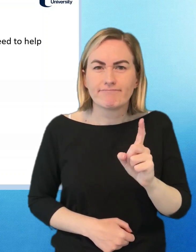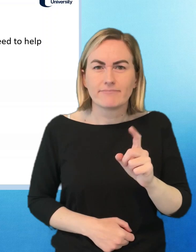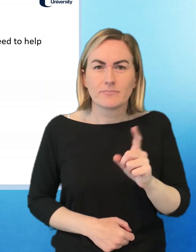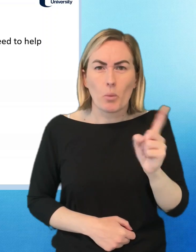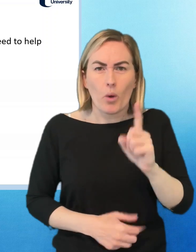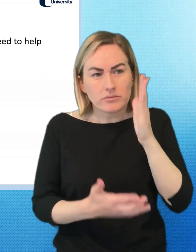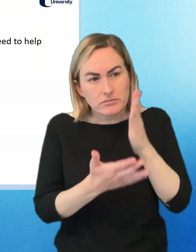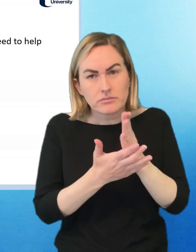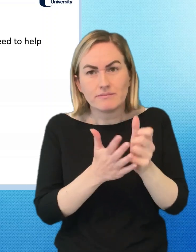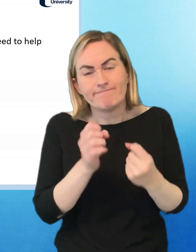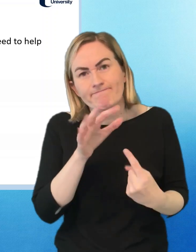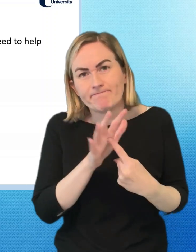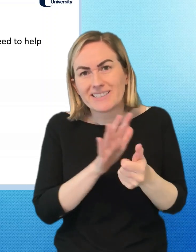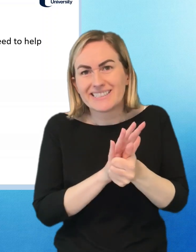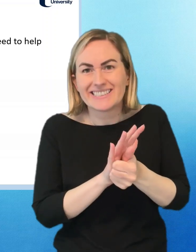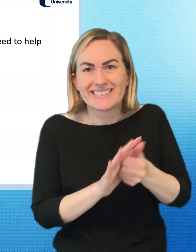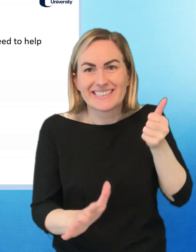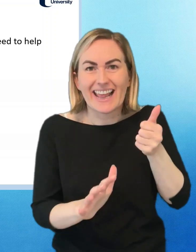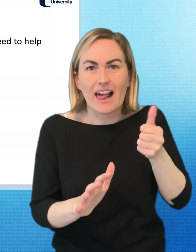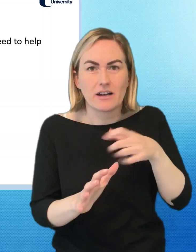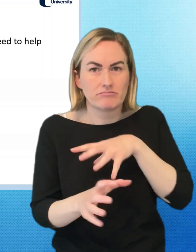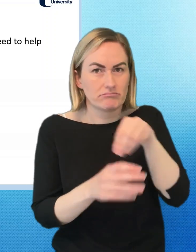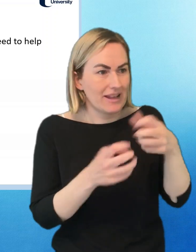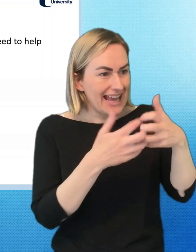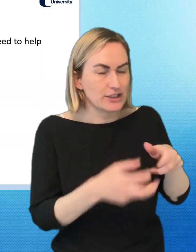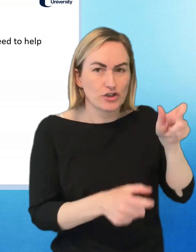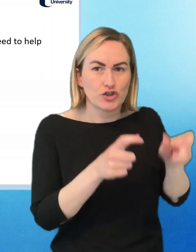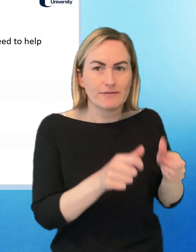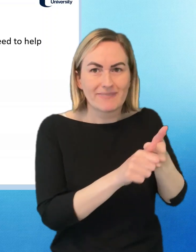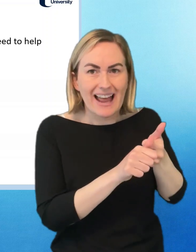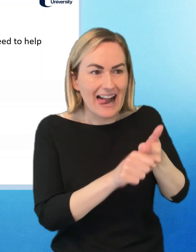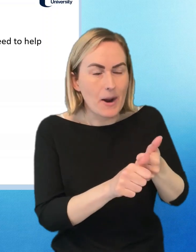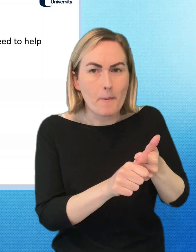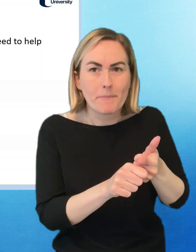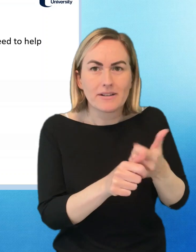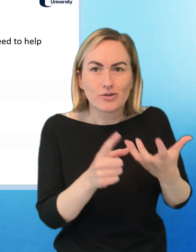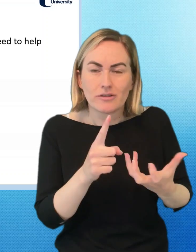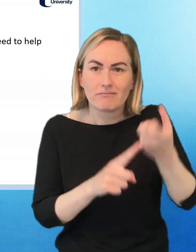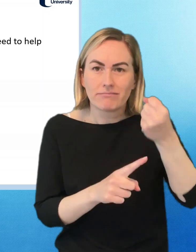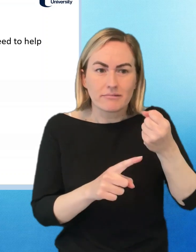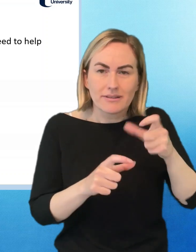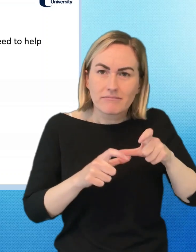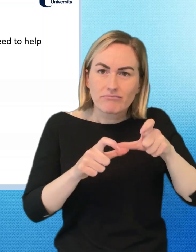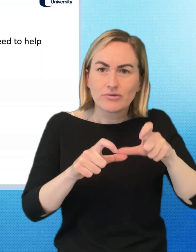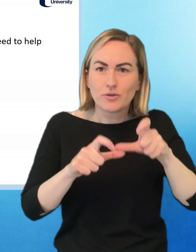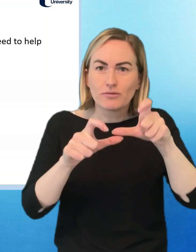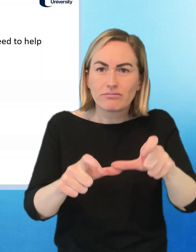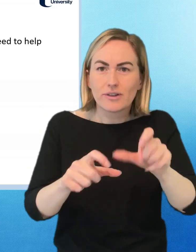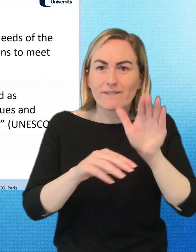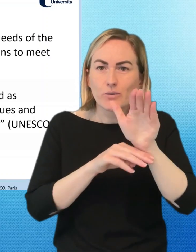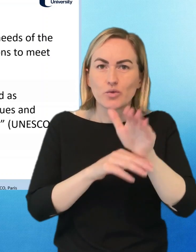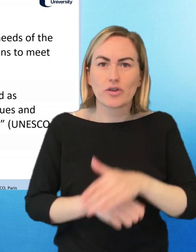are the key skills identified in the literature that engineers will need to help support a sustainable future?